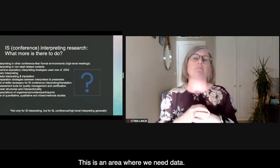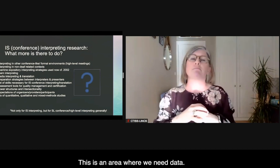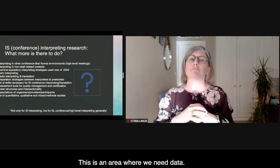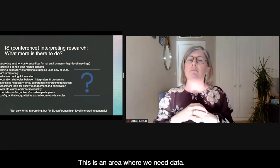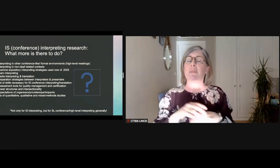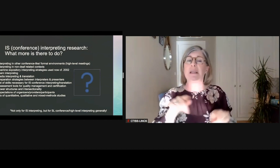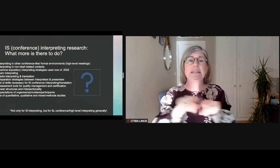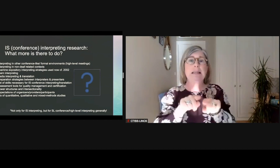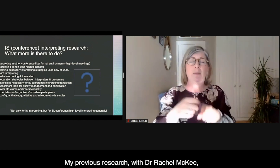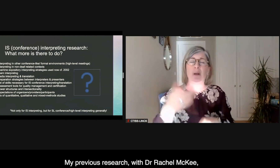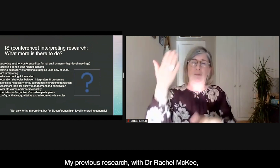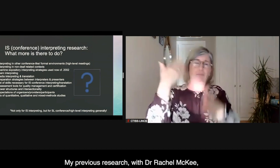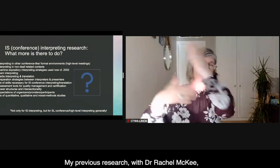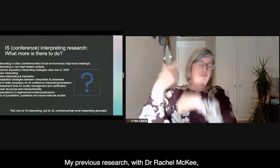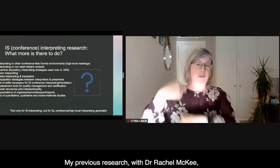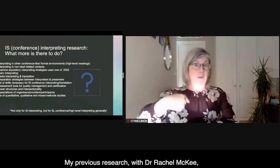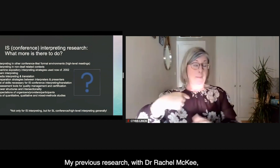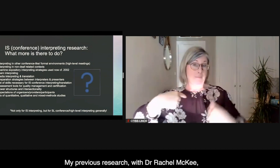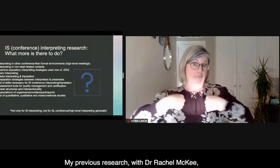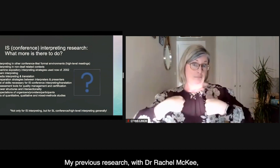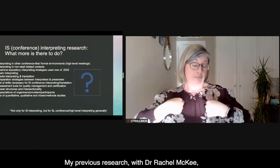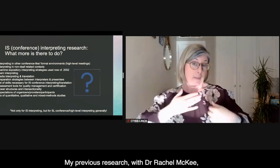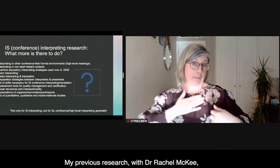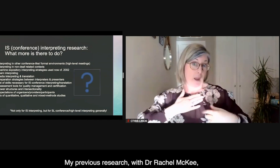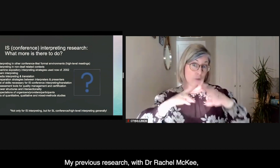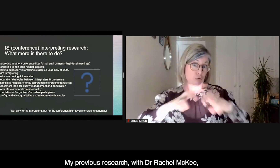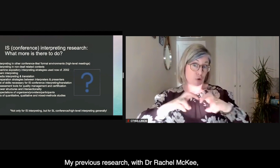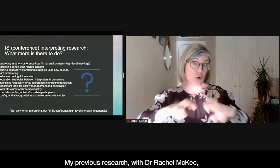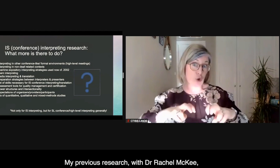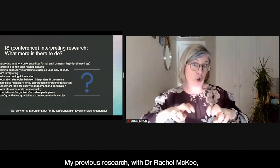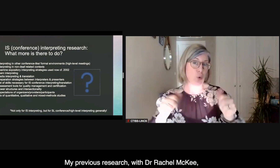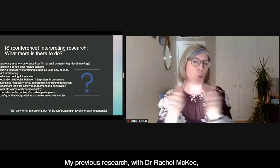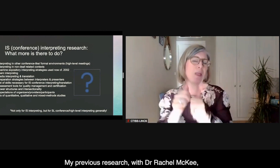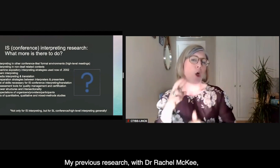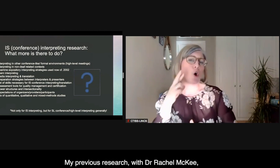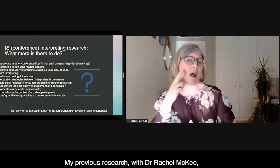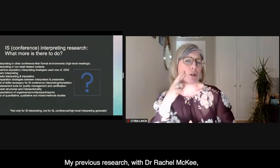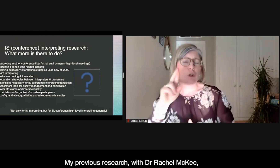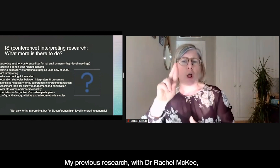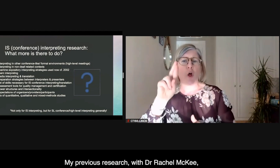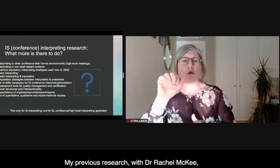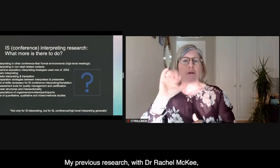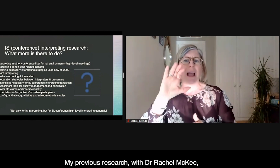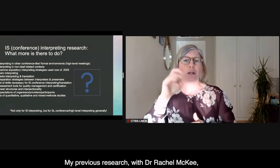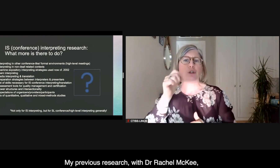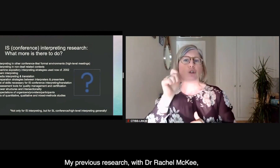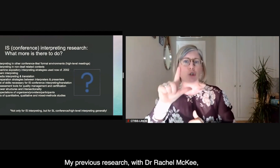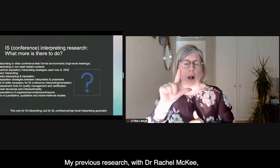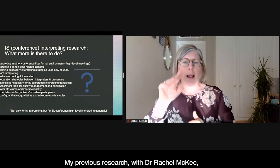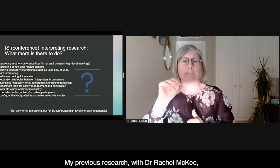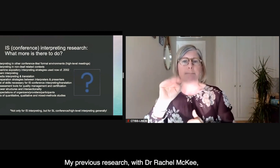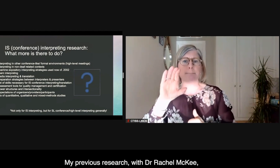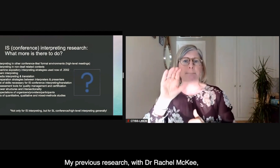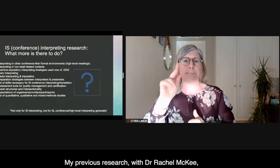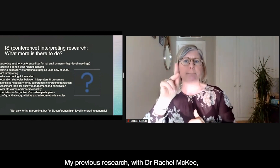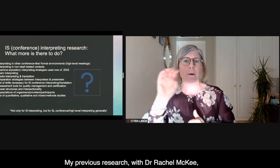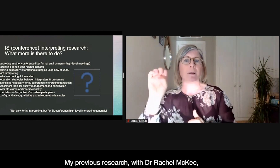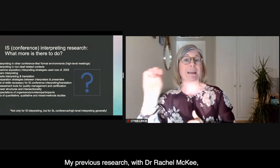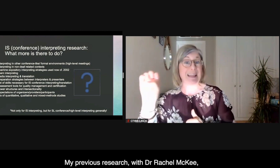data. My previous research with Dr. Rachel McKee examined interpreting strategies, but was published in